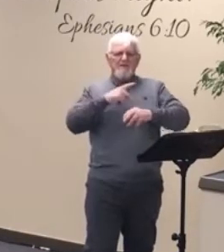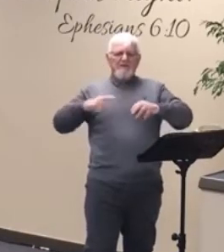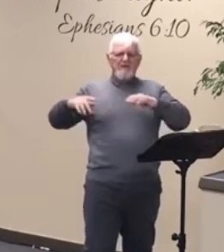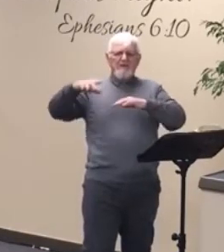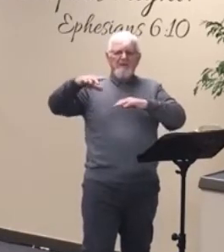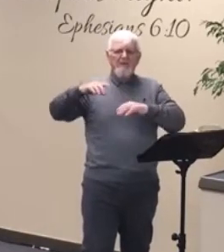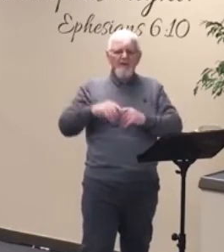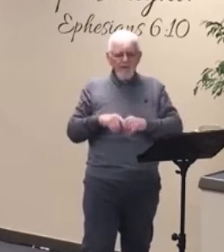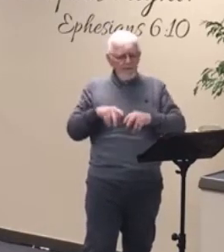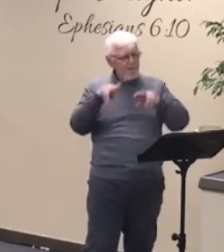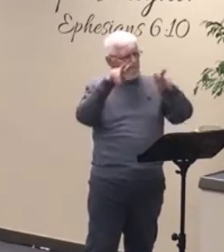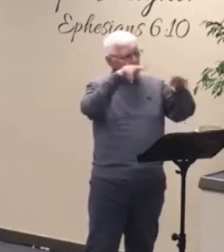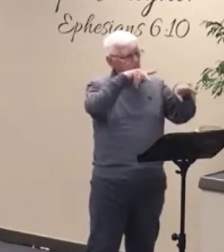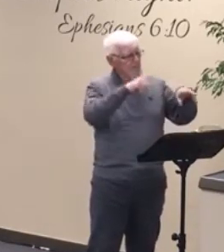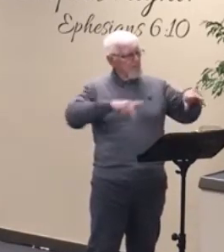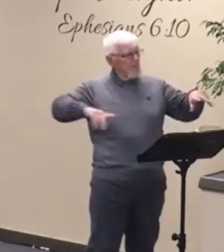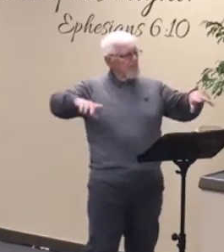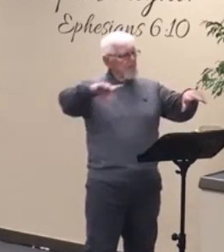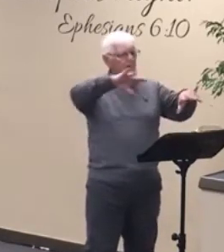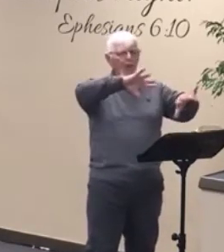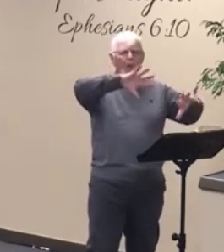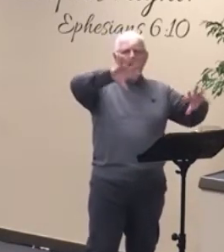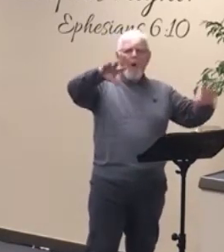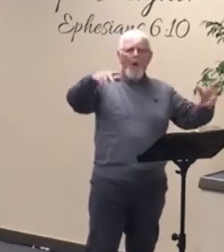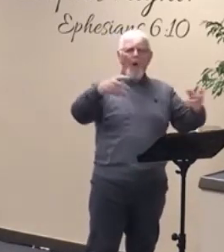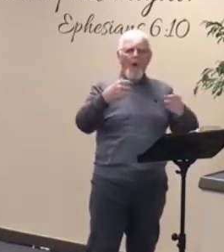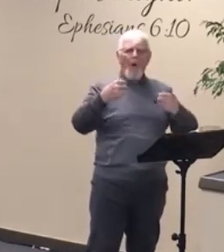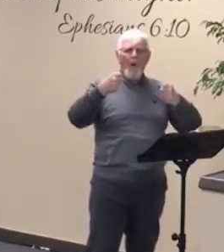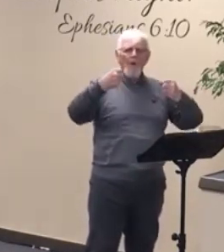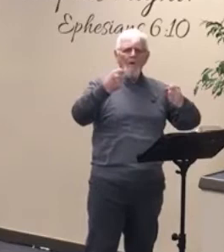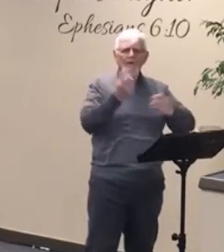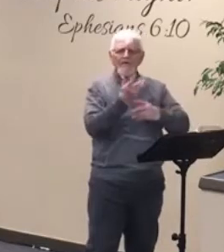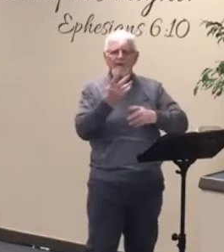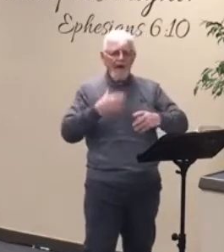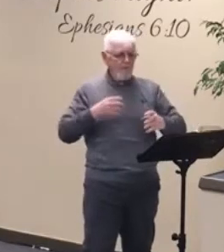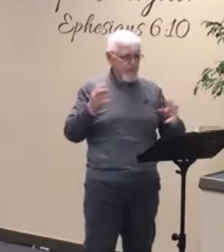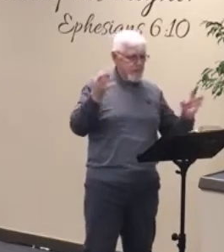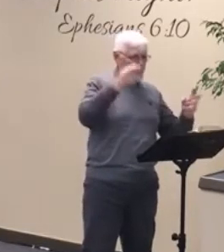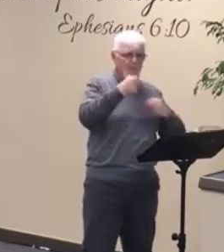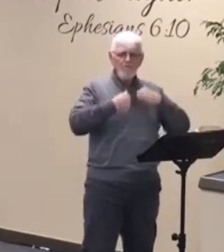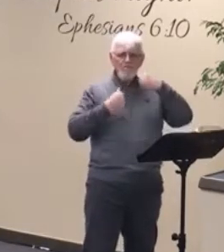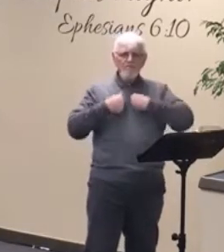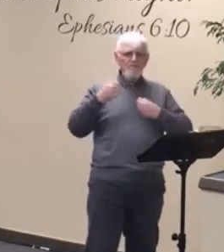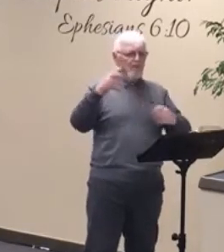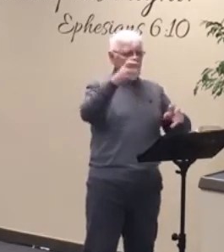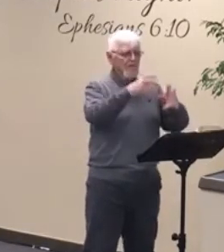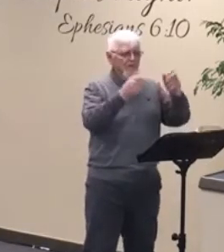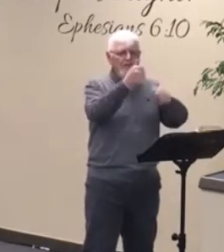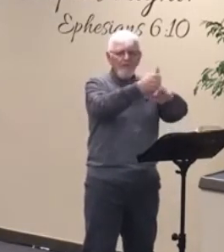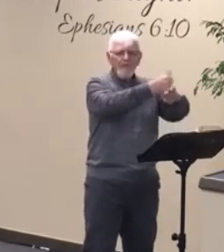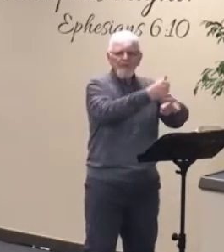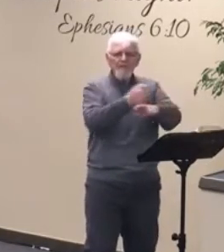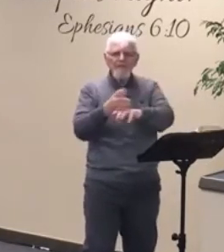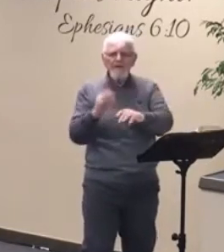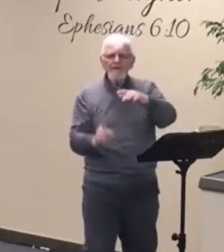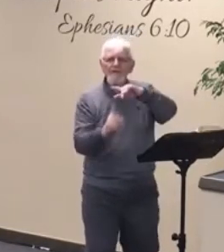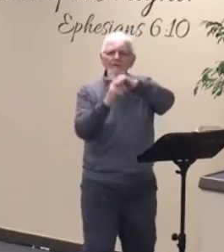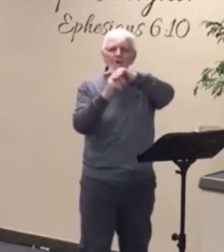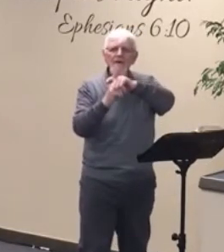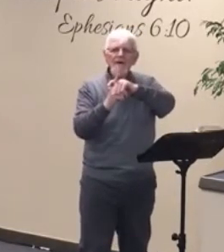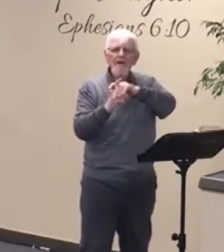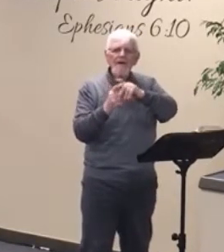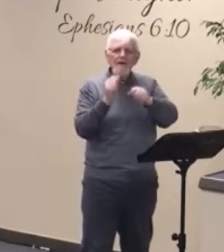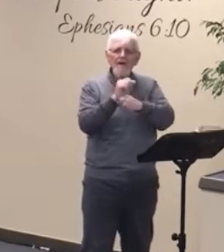was looking over his kingdom. Look at this great kingdom I came up with. Boy, look at this thing I put together. No, buddy, you just kind of showed up on the scene and worked a